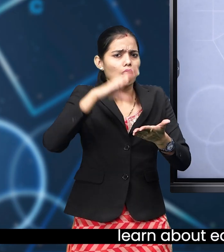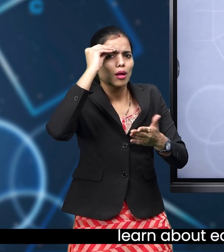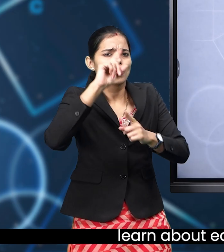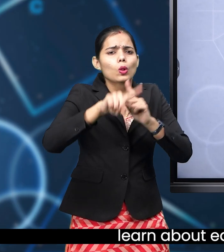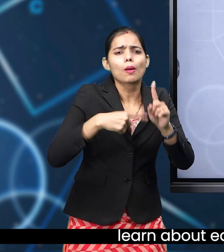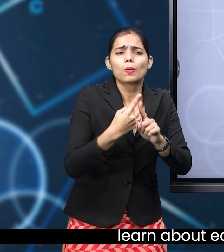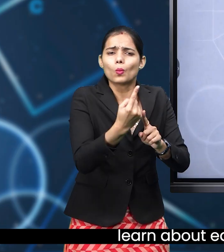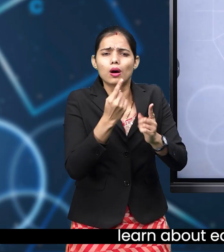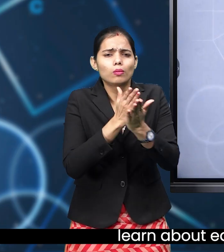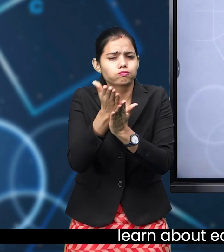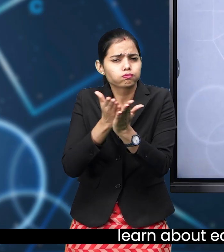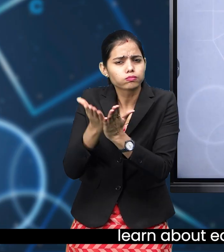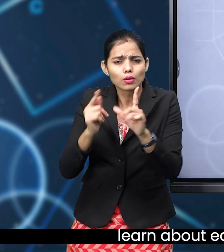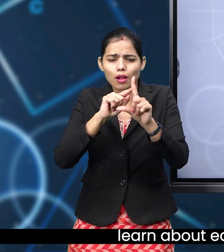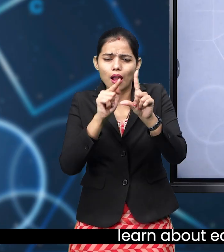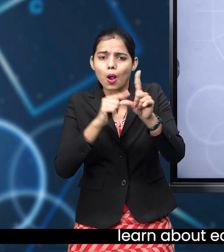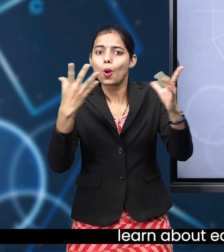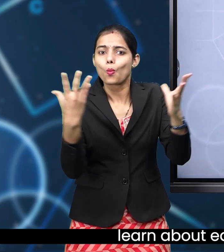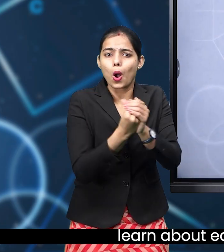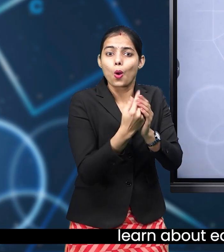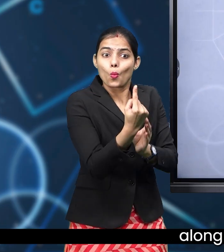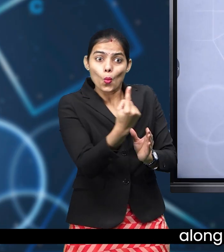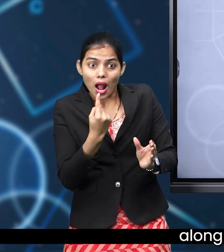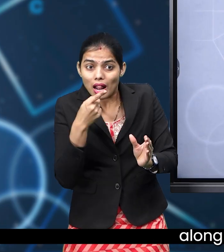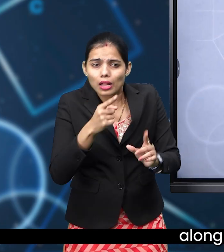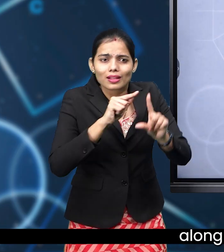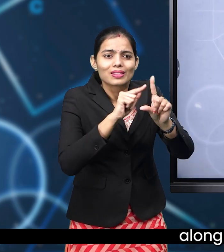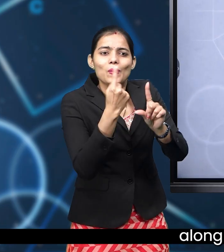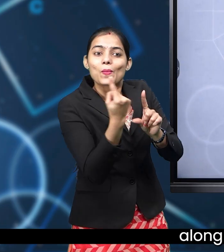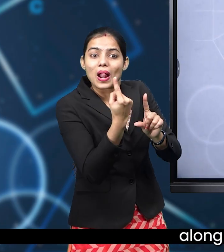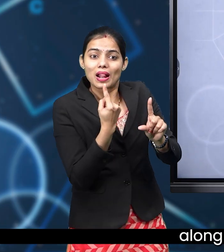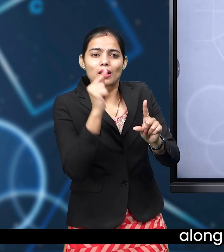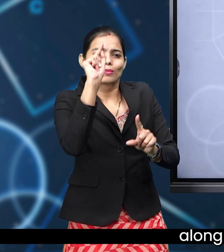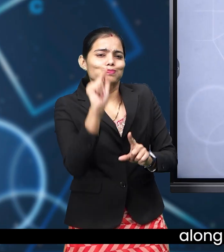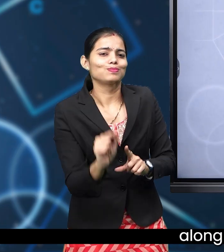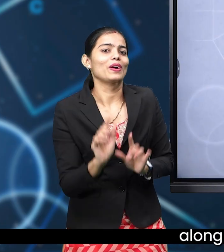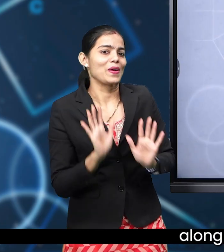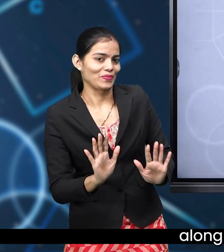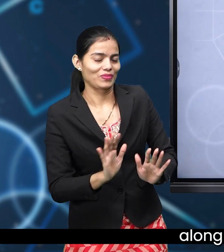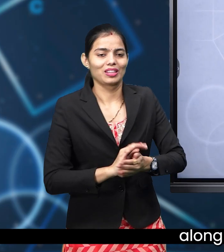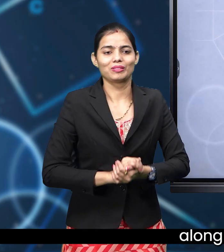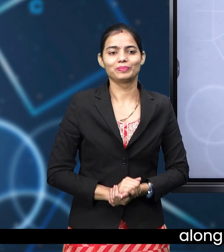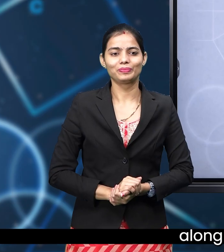Let us learn about each type of angle individually along with their properties.